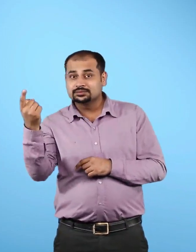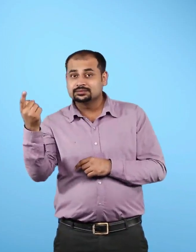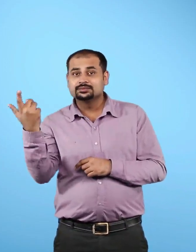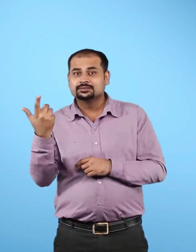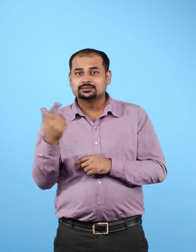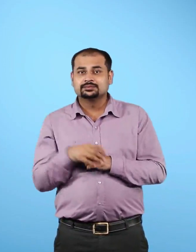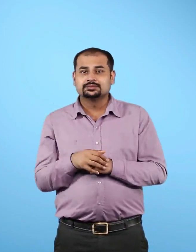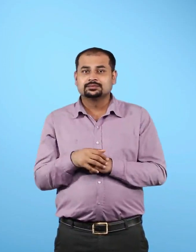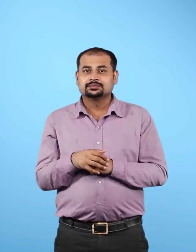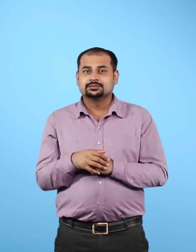as rupee